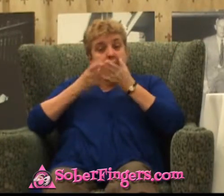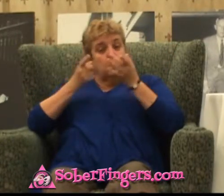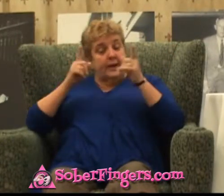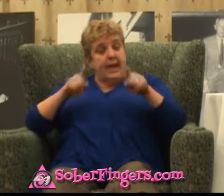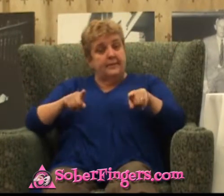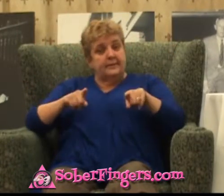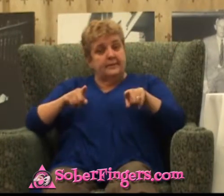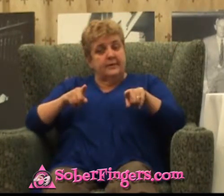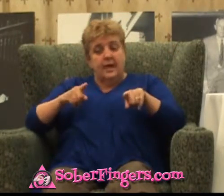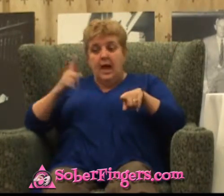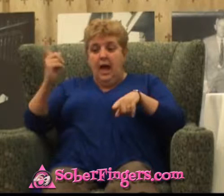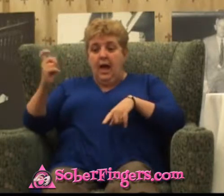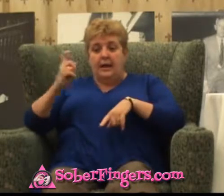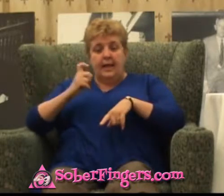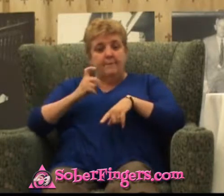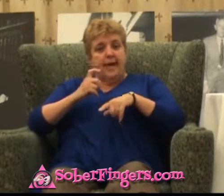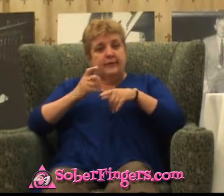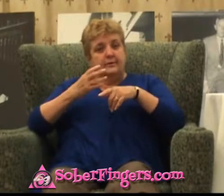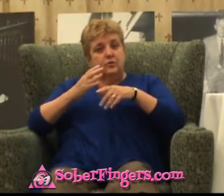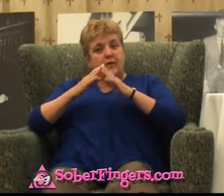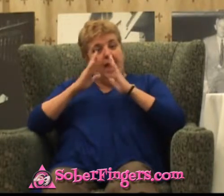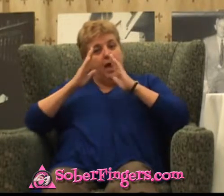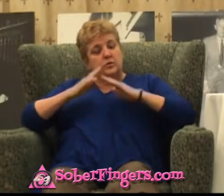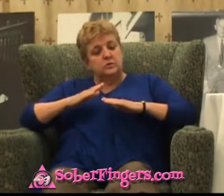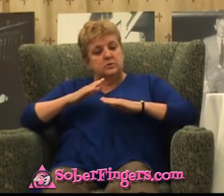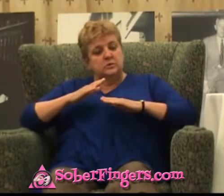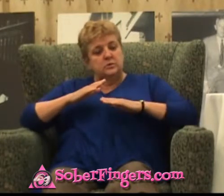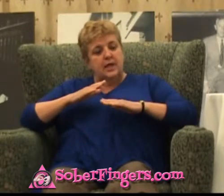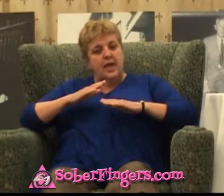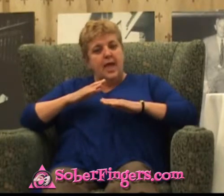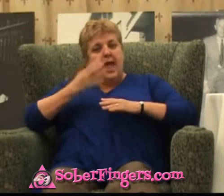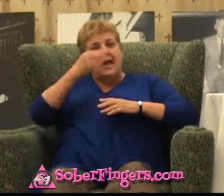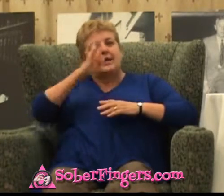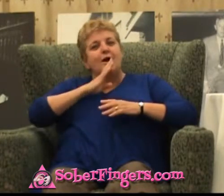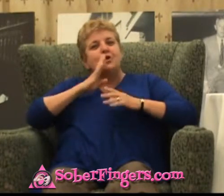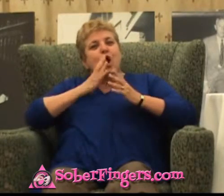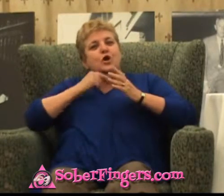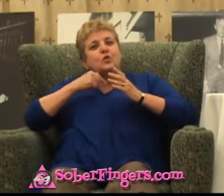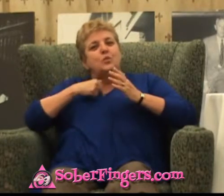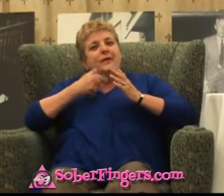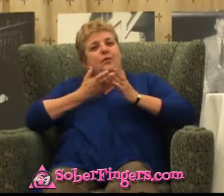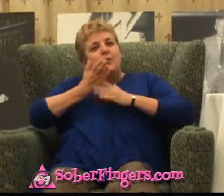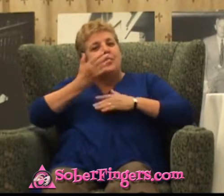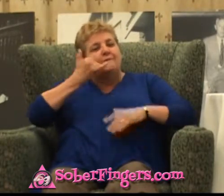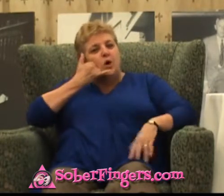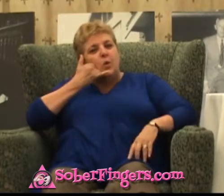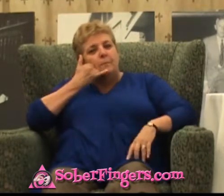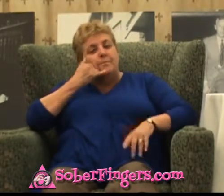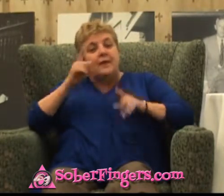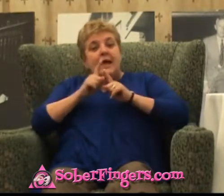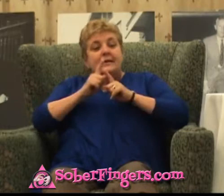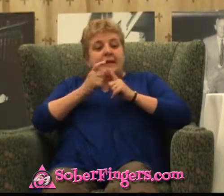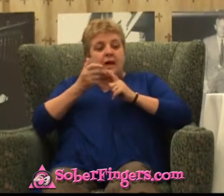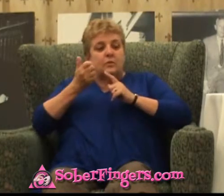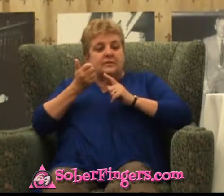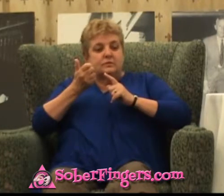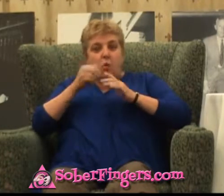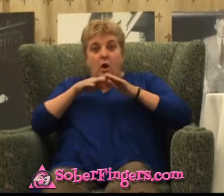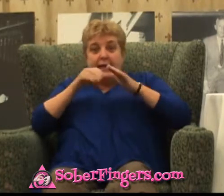I came back, and God spoke to me again through a phone call. I walked back in my house, and within a few seconds the phone rang. There was a gentleman on the